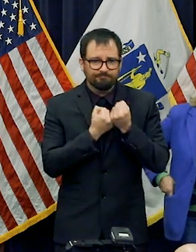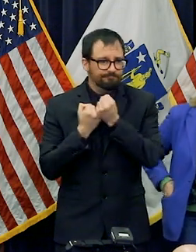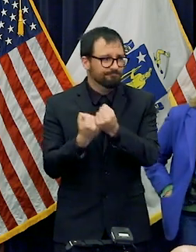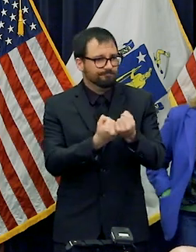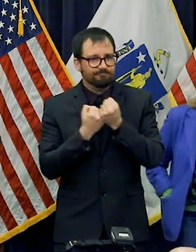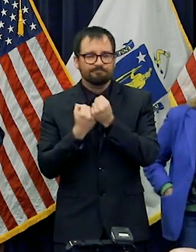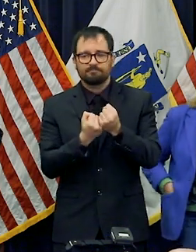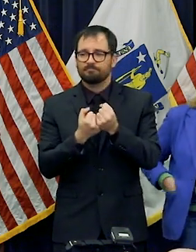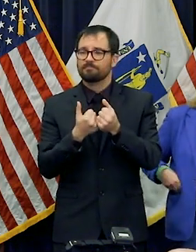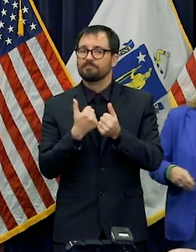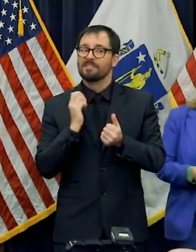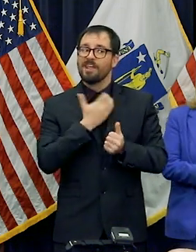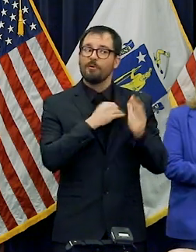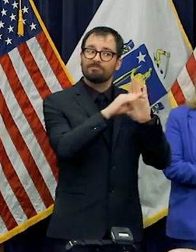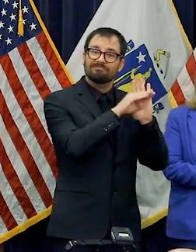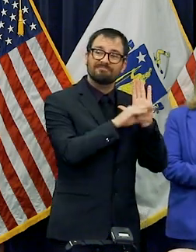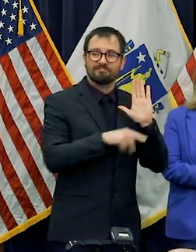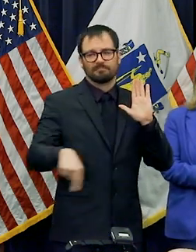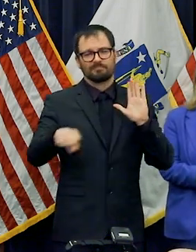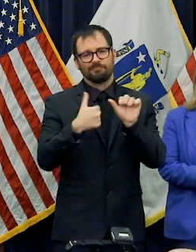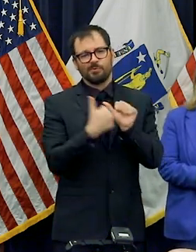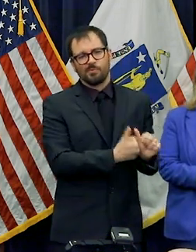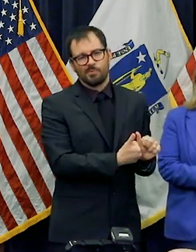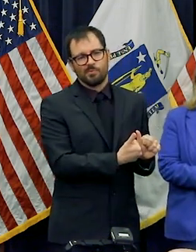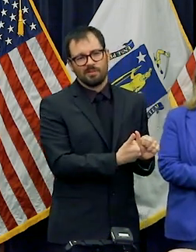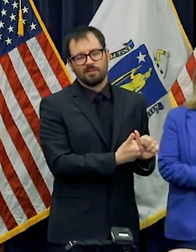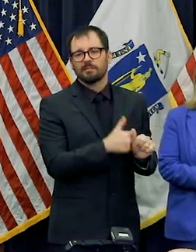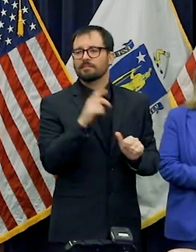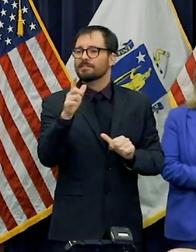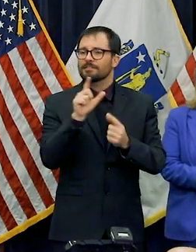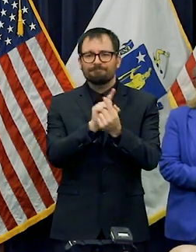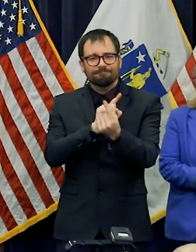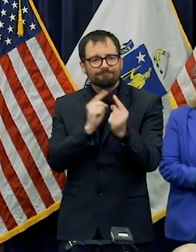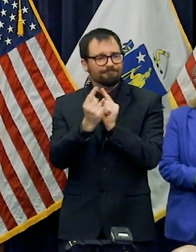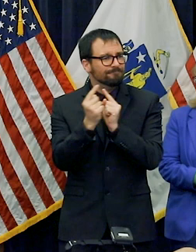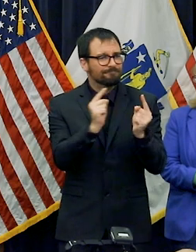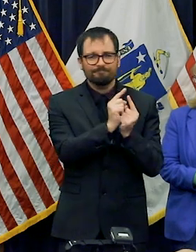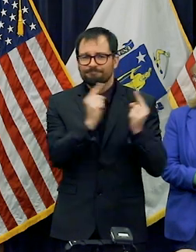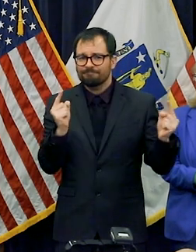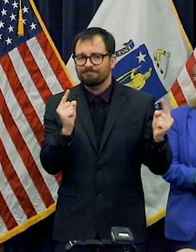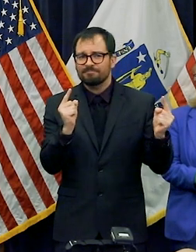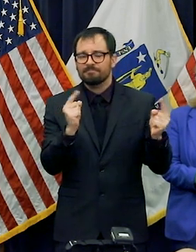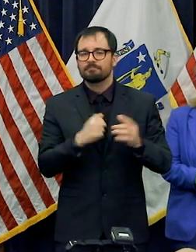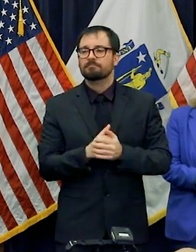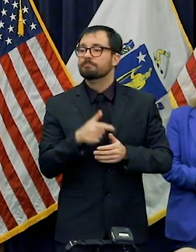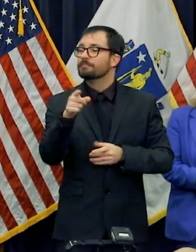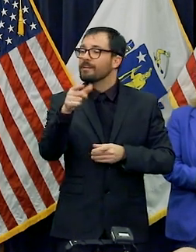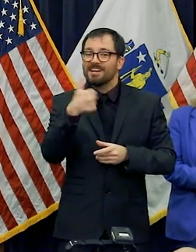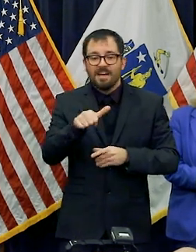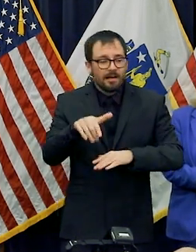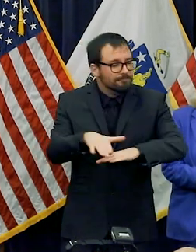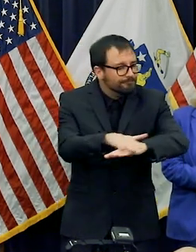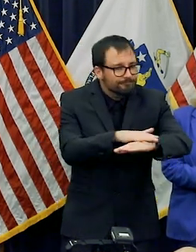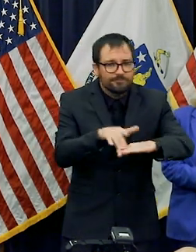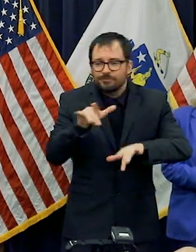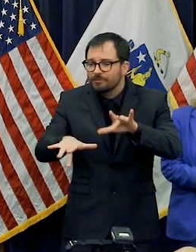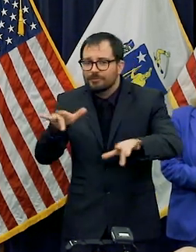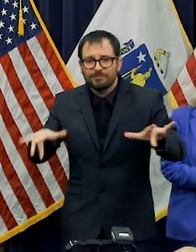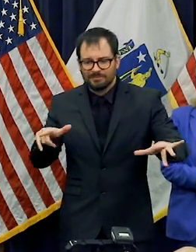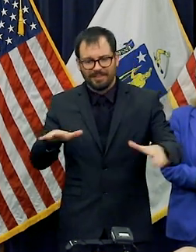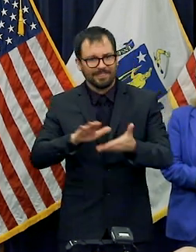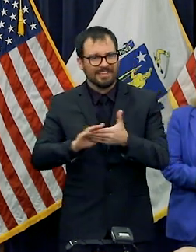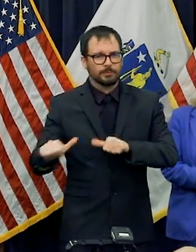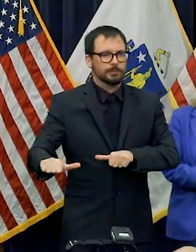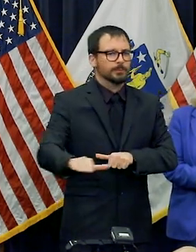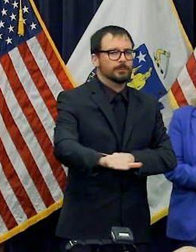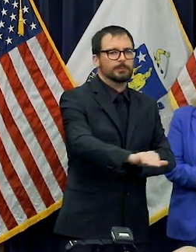good personal hygiene. And remember to keep surfaces clean, wash your hands, and stay home if you're not feeling well. And finally, there